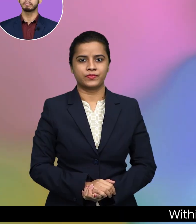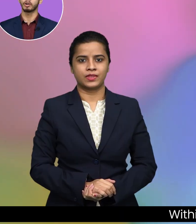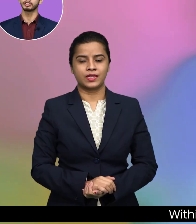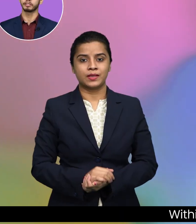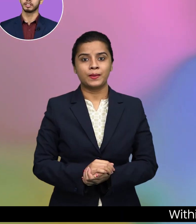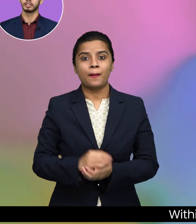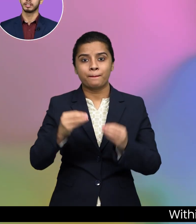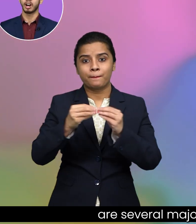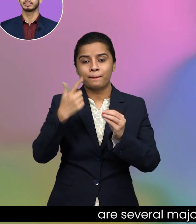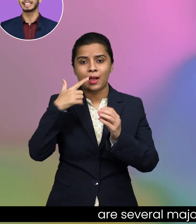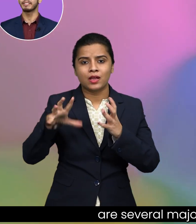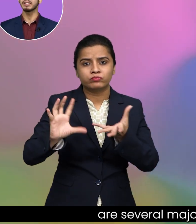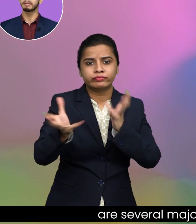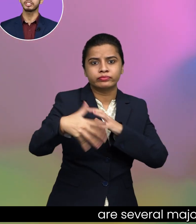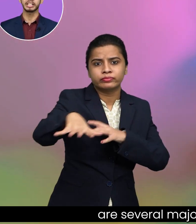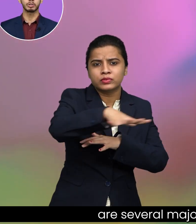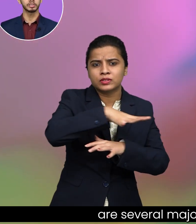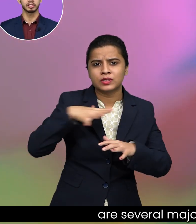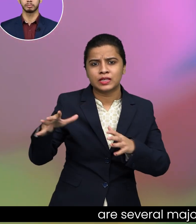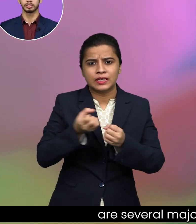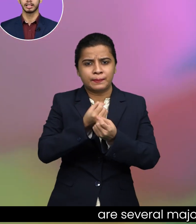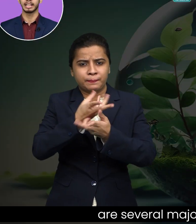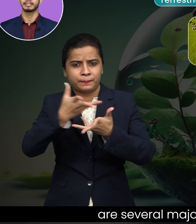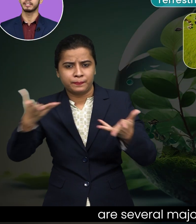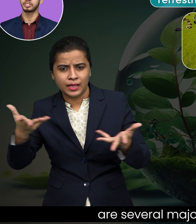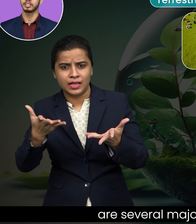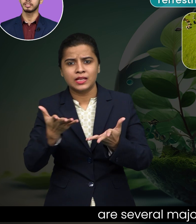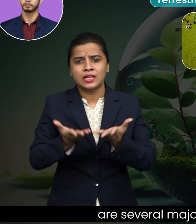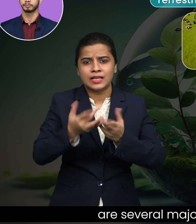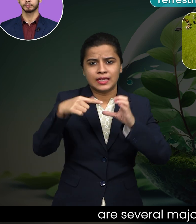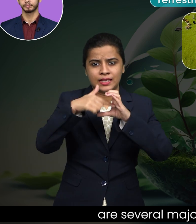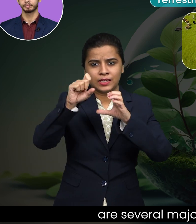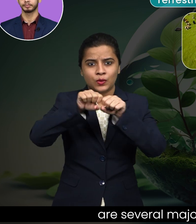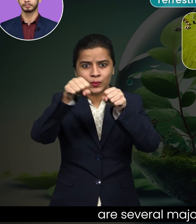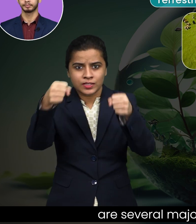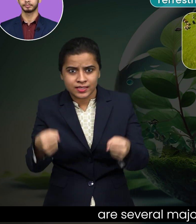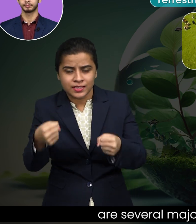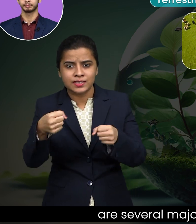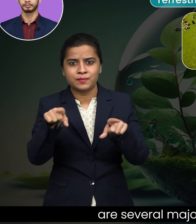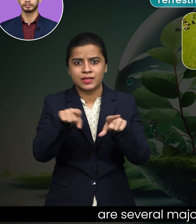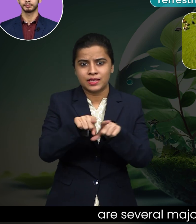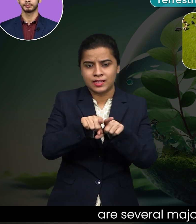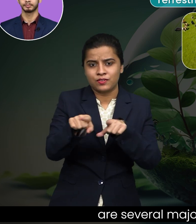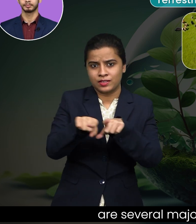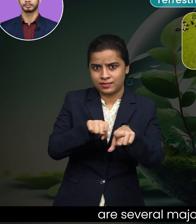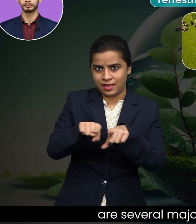Within the biosphere are several major ecosystems like terrestrial,